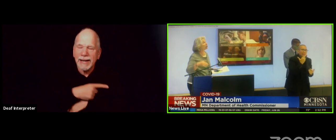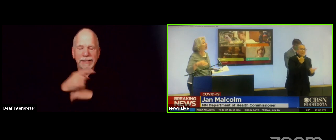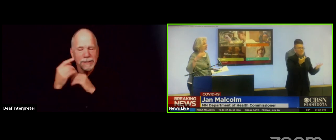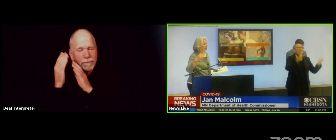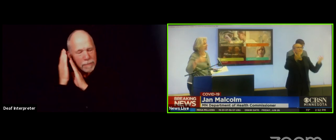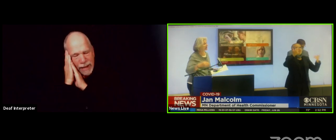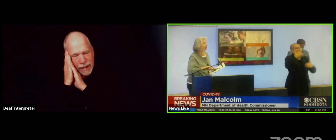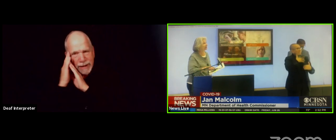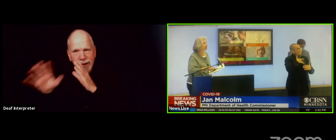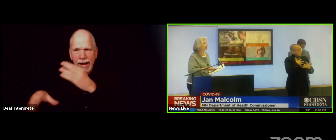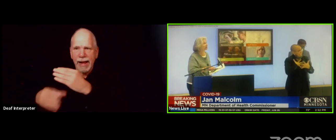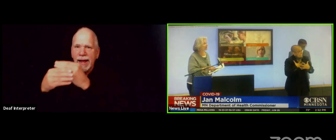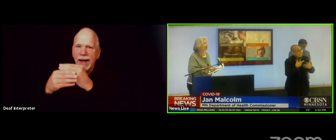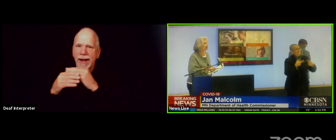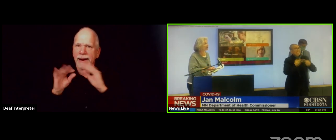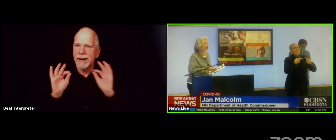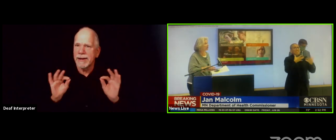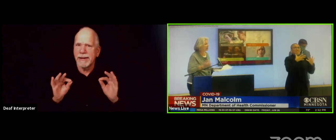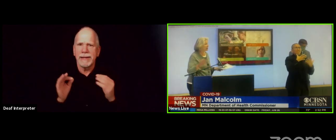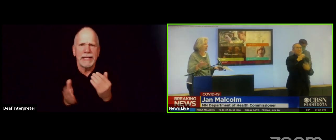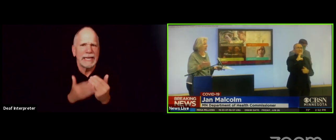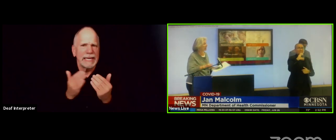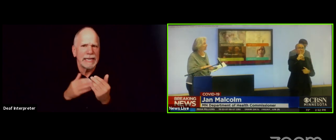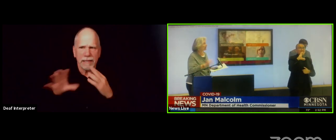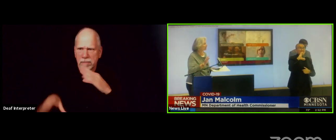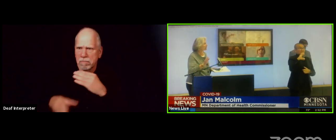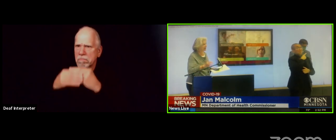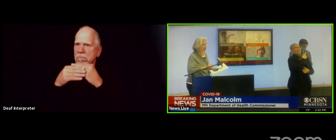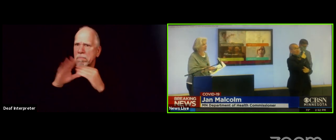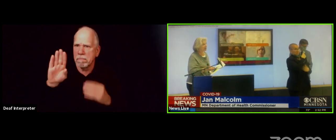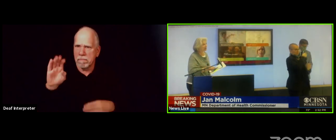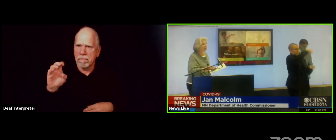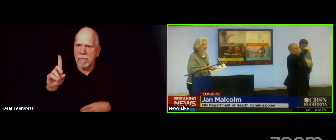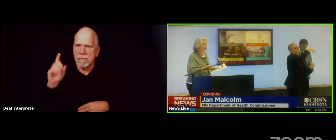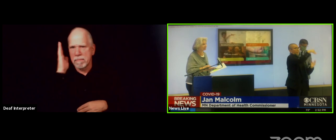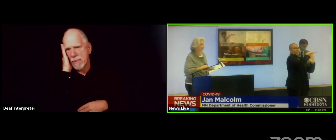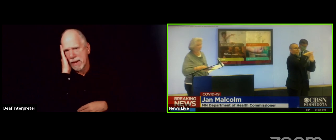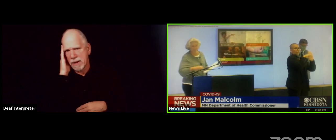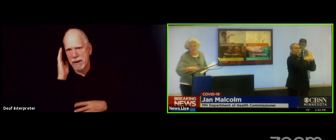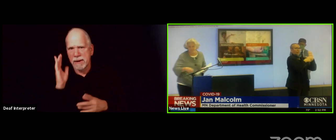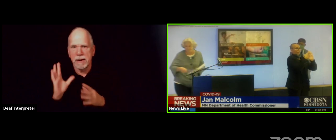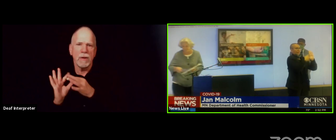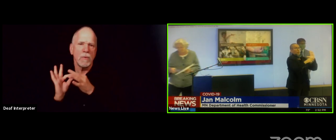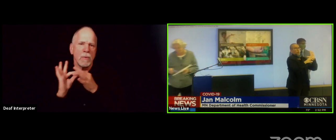a longer list of risk factors. So that's just something important to note.